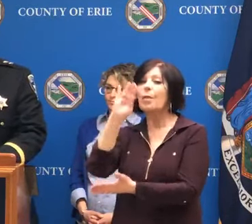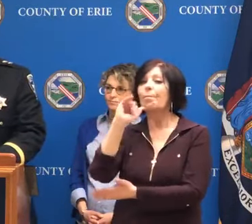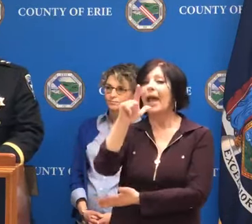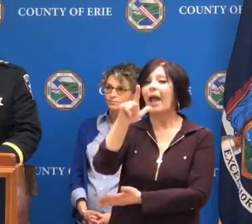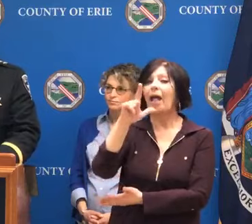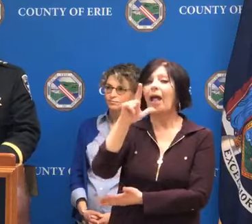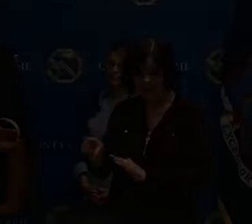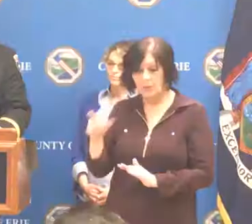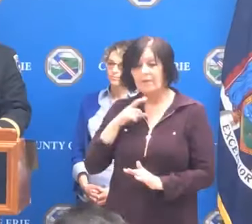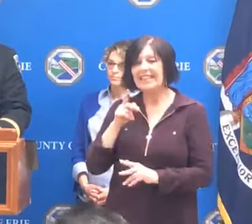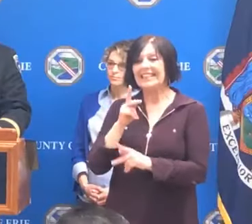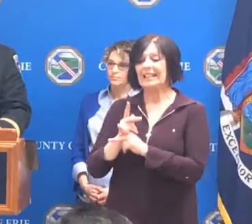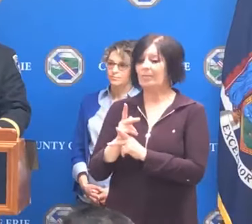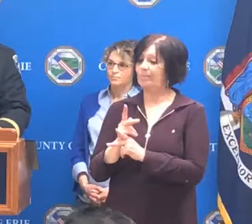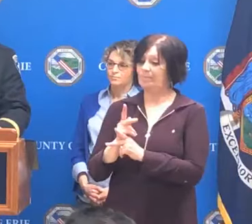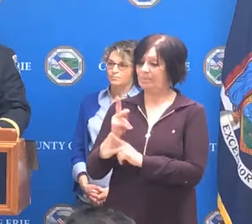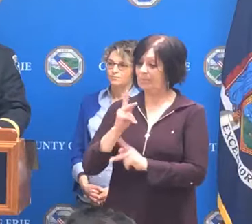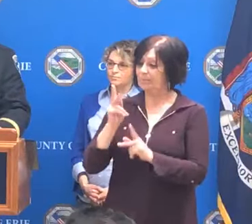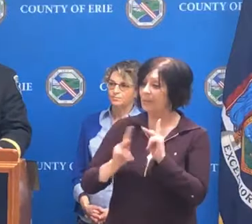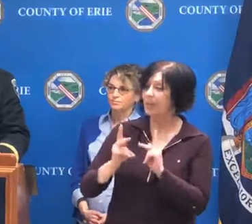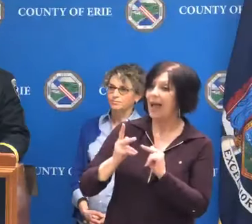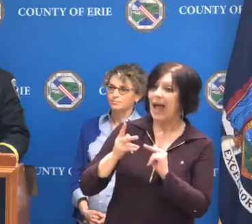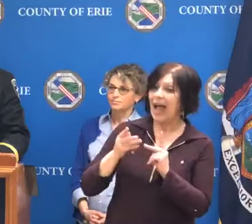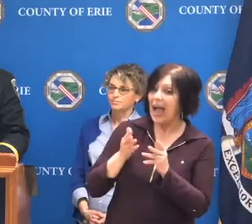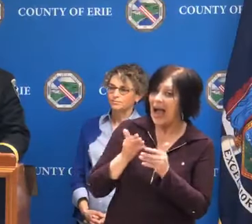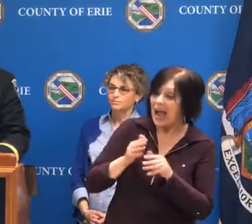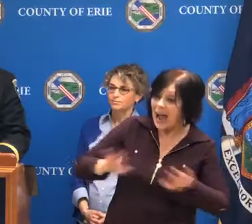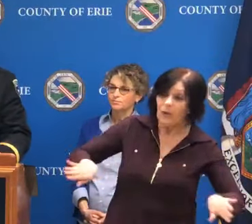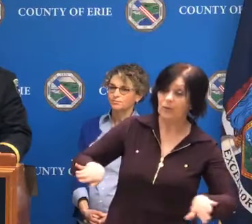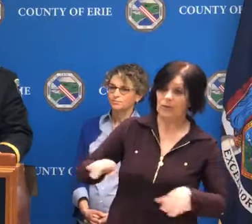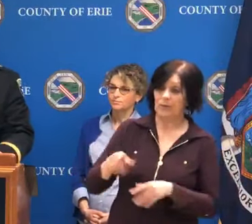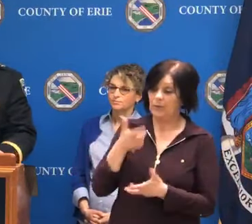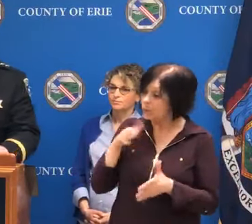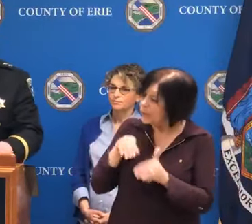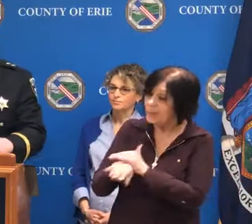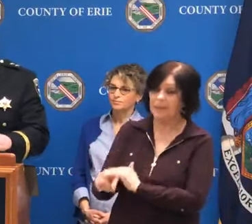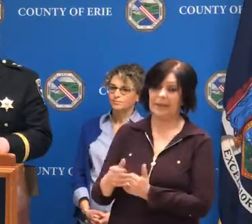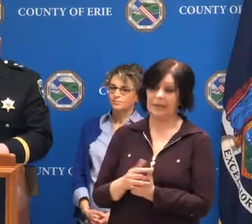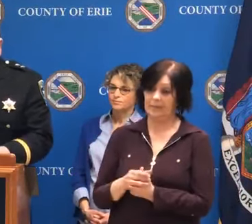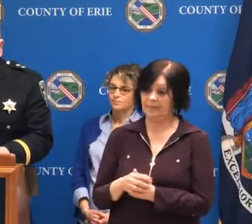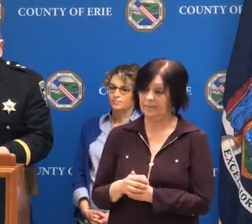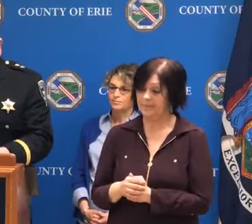personal property, people as possible coming into both the correctional facility and the holding center.